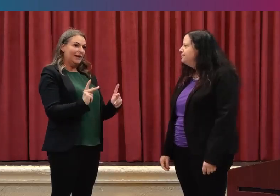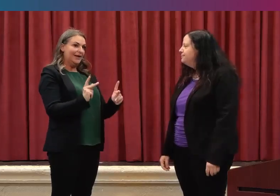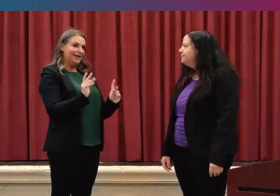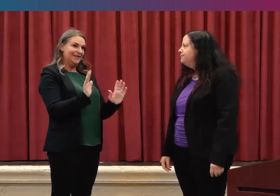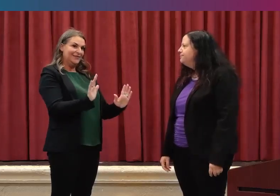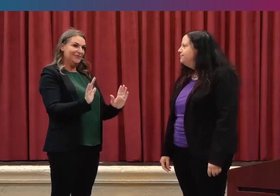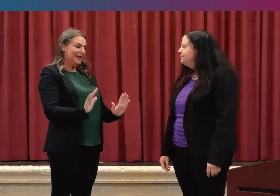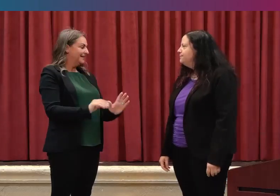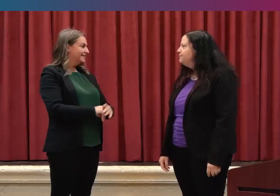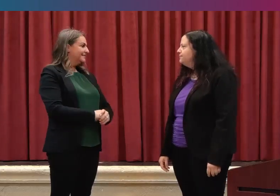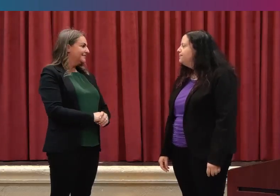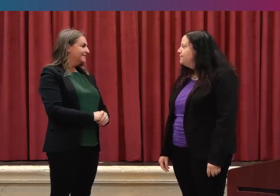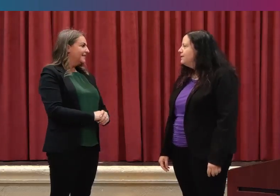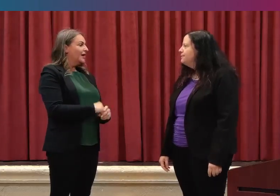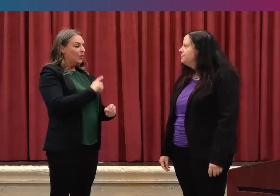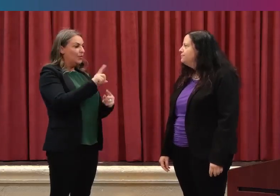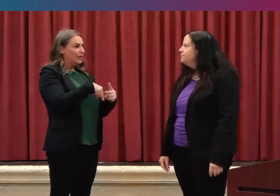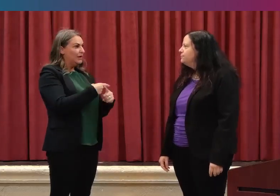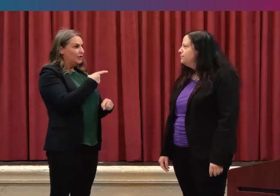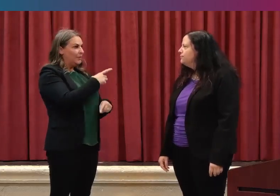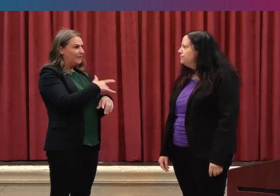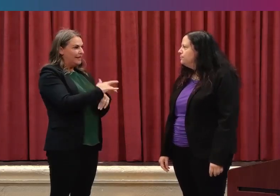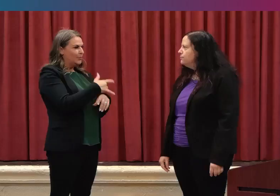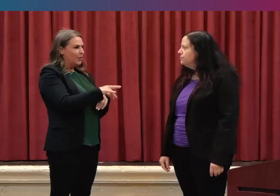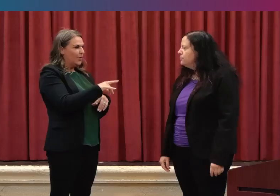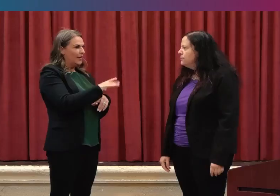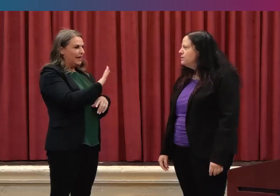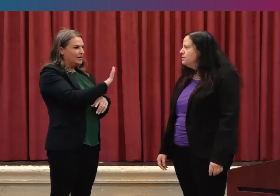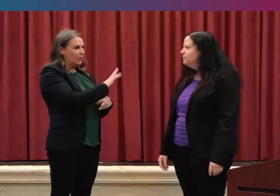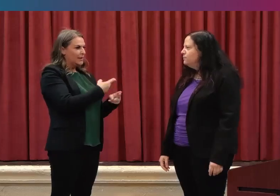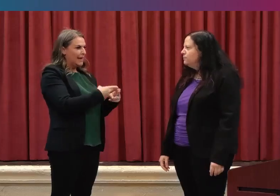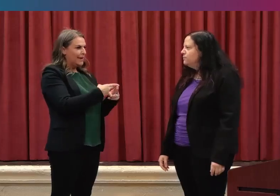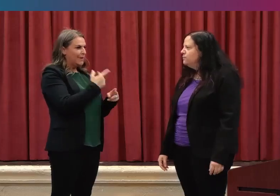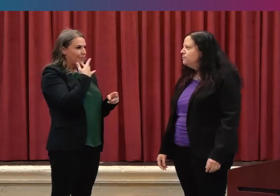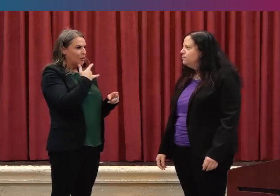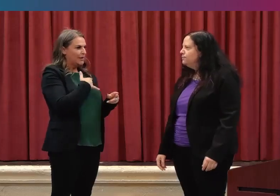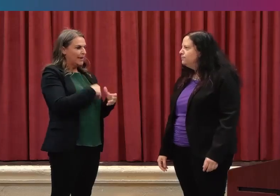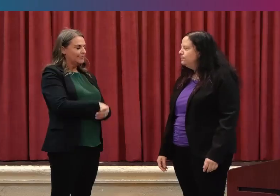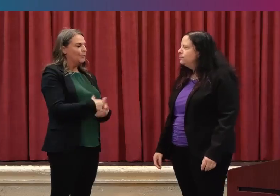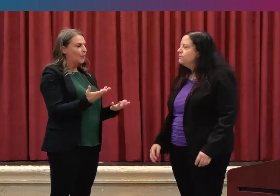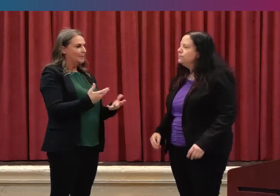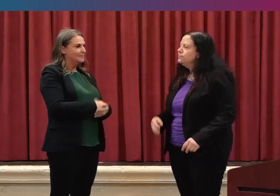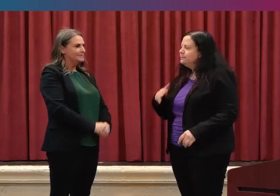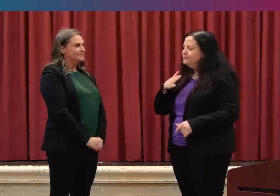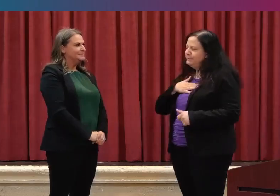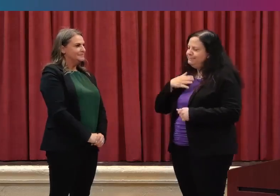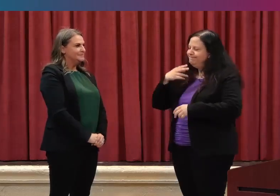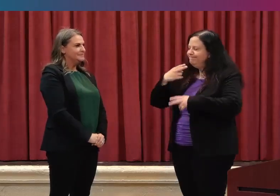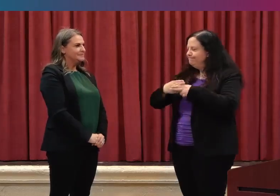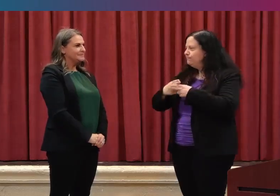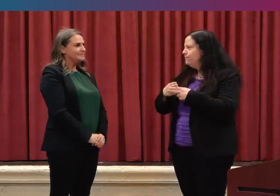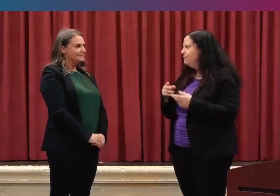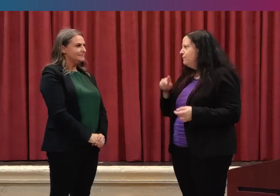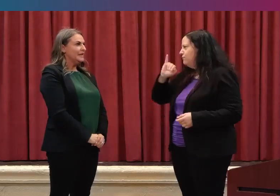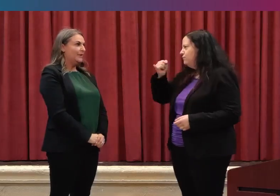appointment. Okay, great. Okay, great. When are you available? What's your name and birthday? My